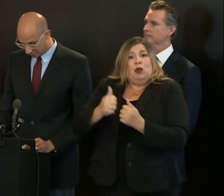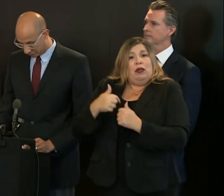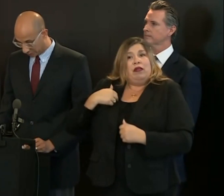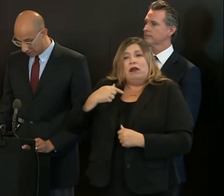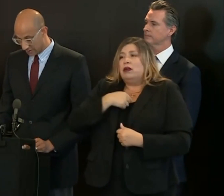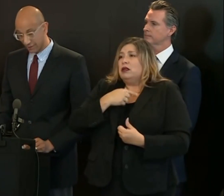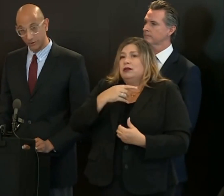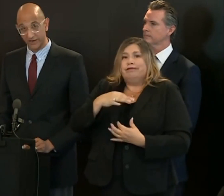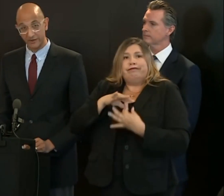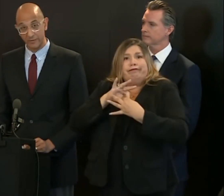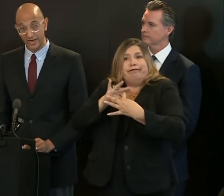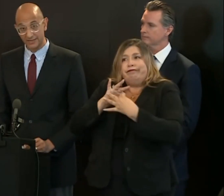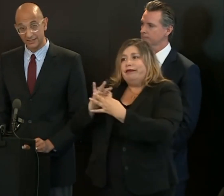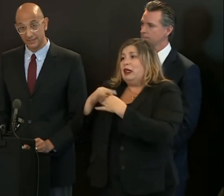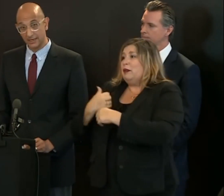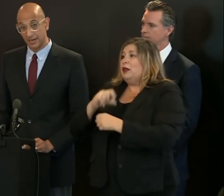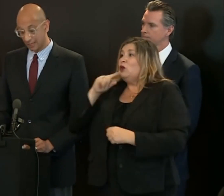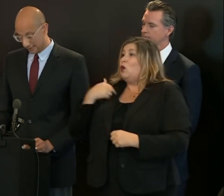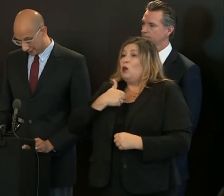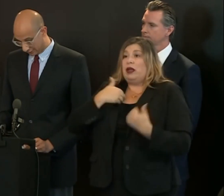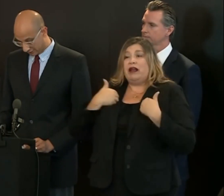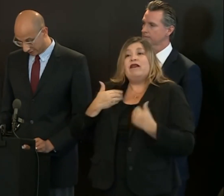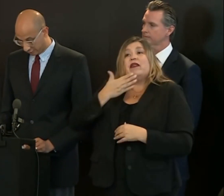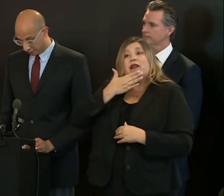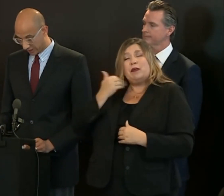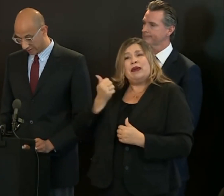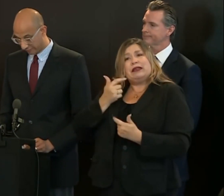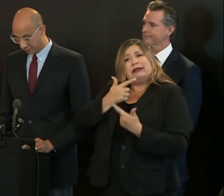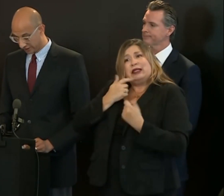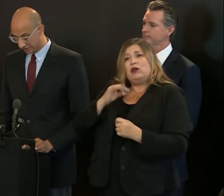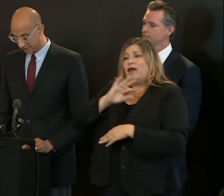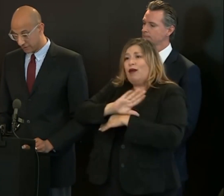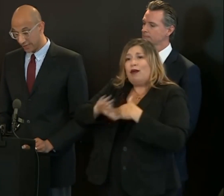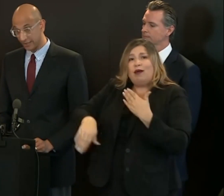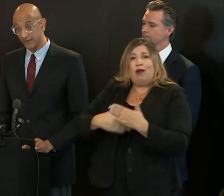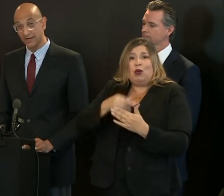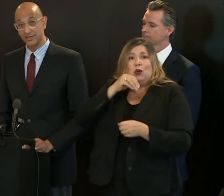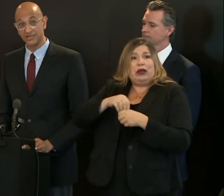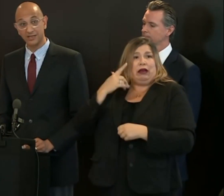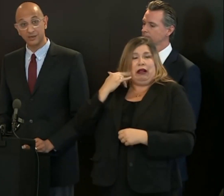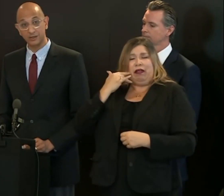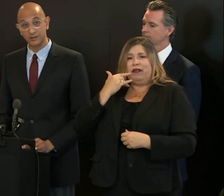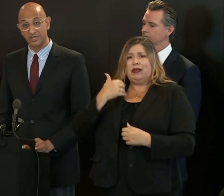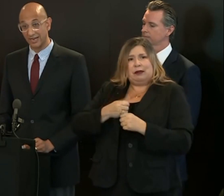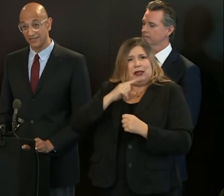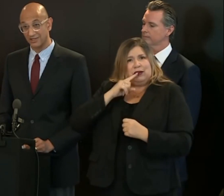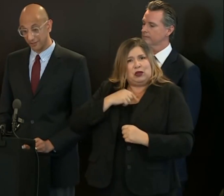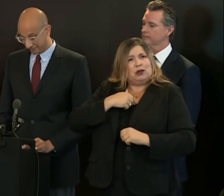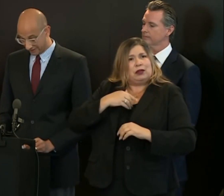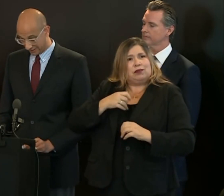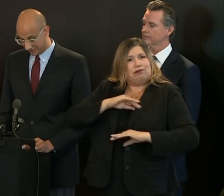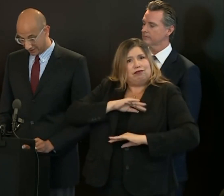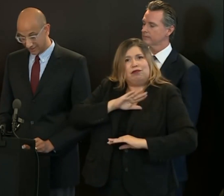us to make sure that we have the best interest of all Californians in mind. This includes guidance to facilities such